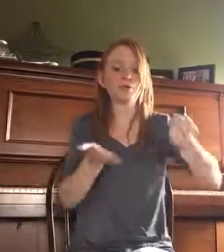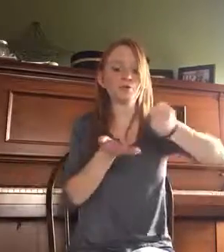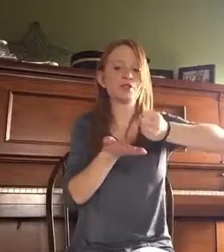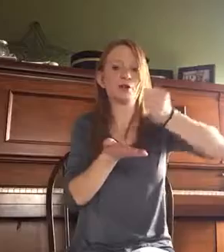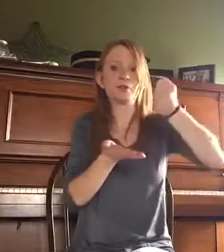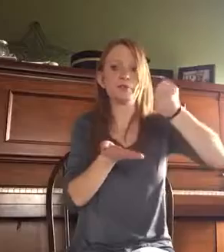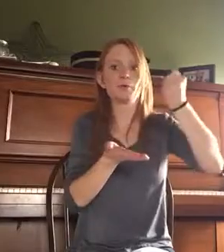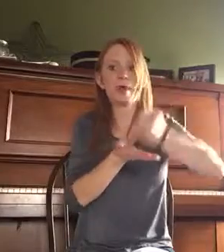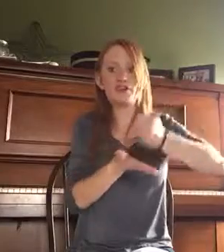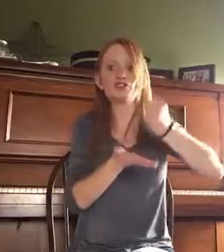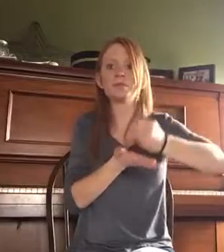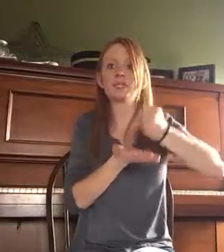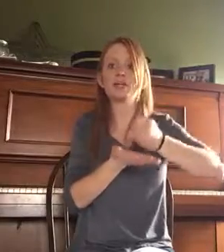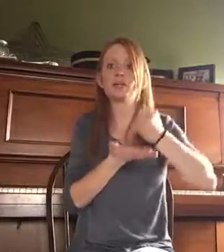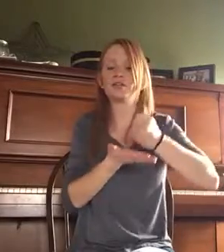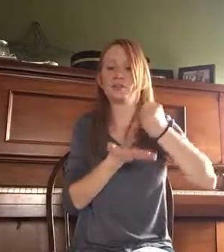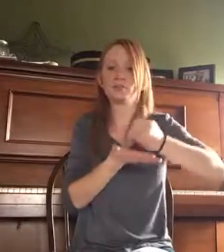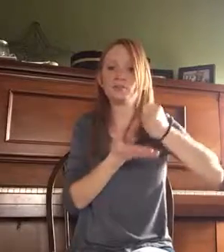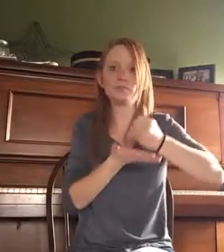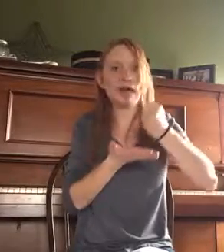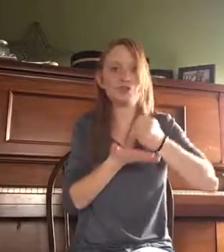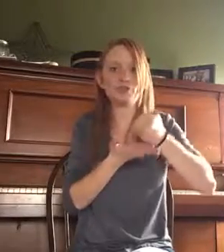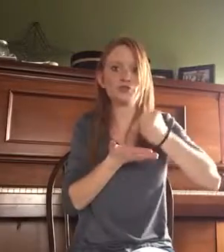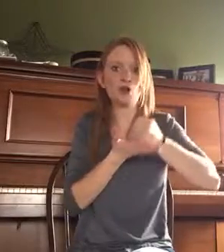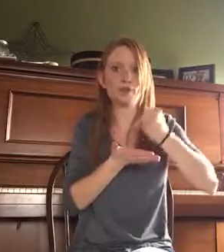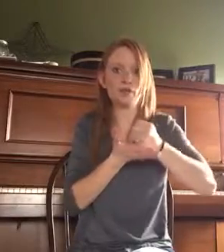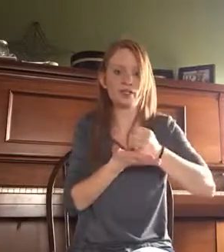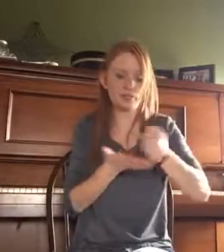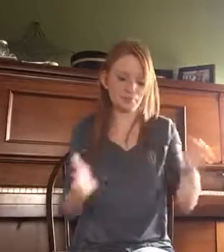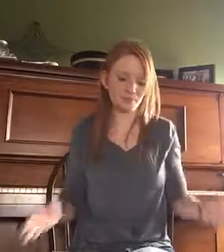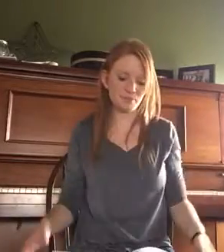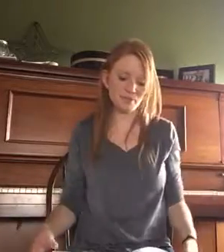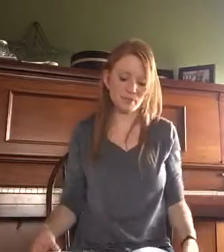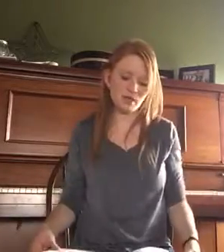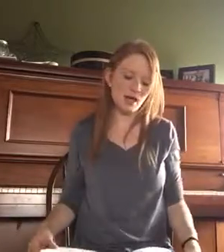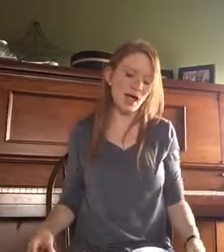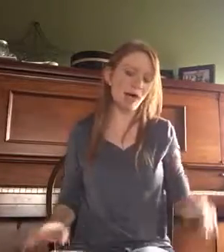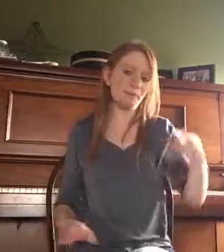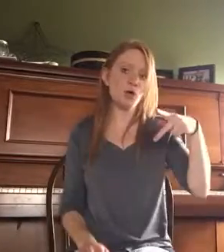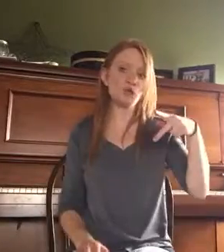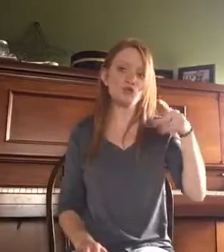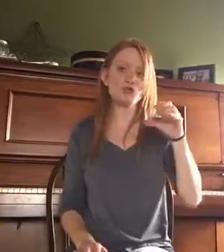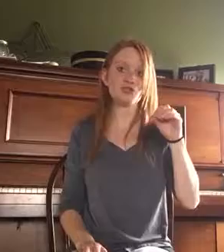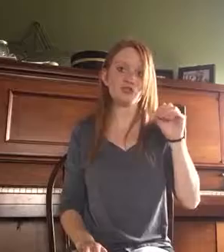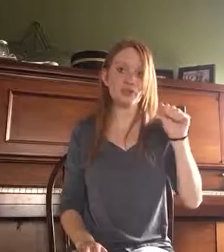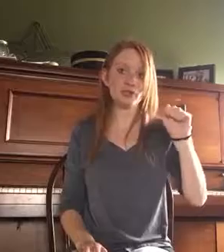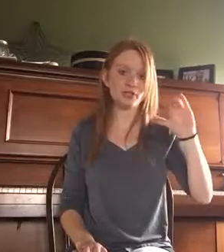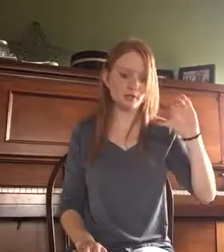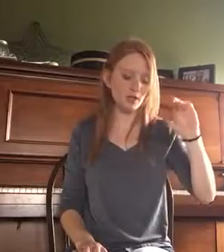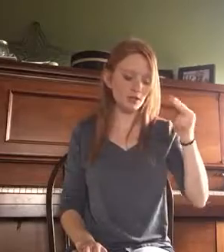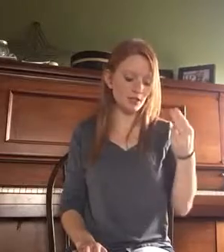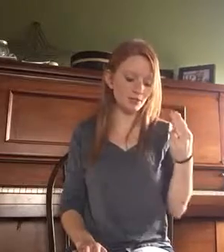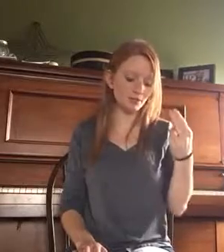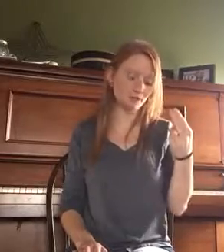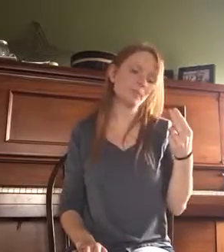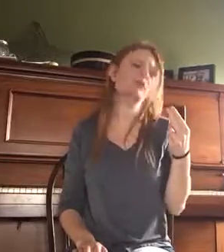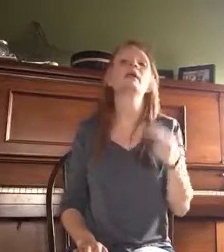food. So if you're mashing potatoes or mashing strawberries. Poach, just finger spelled.